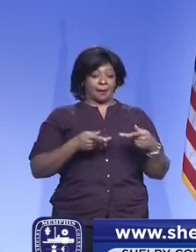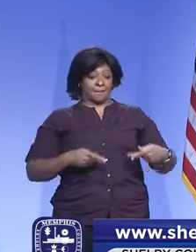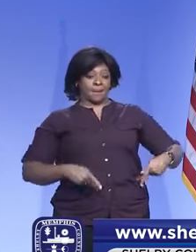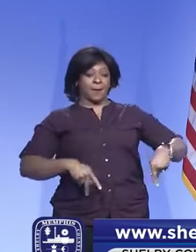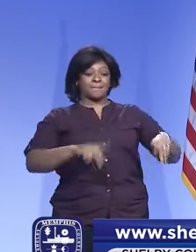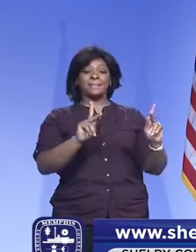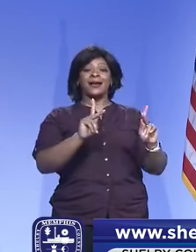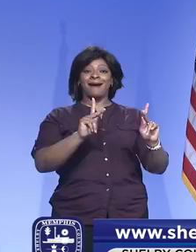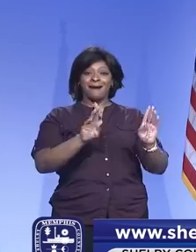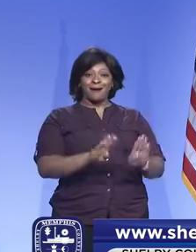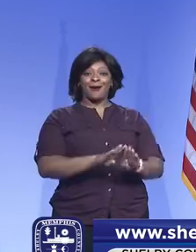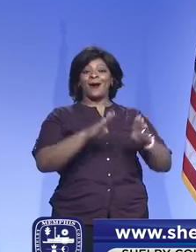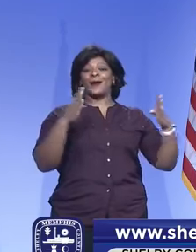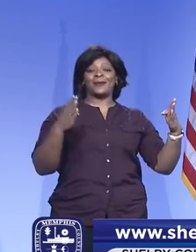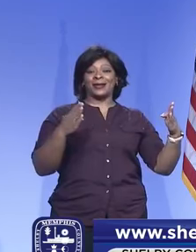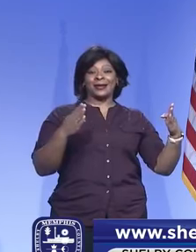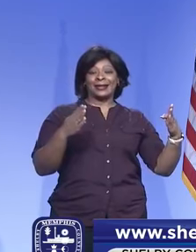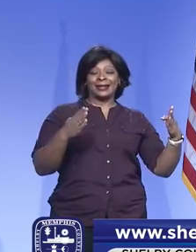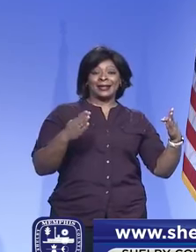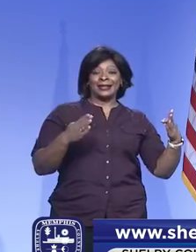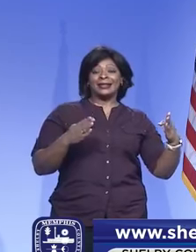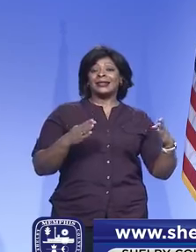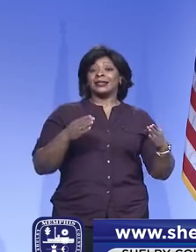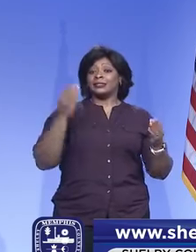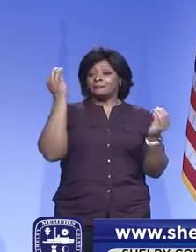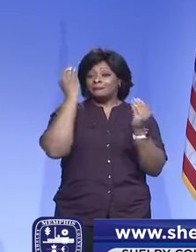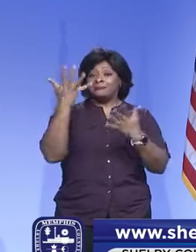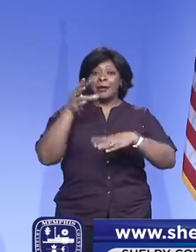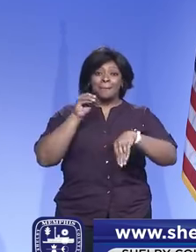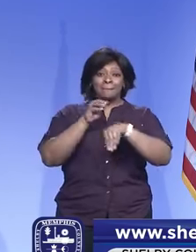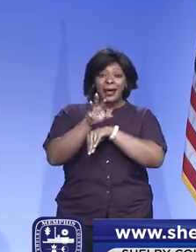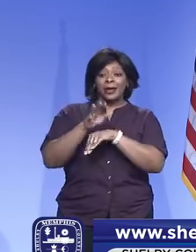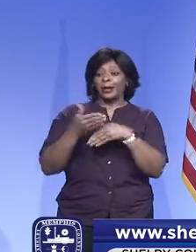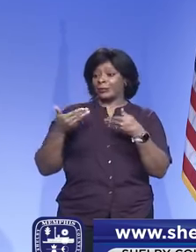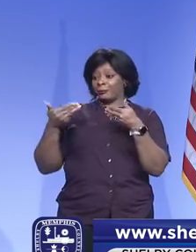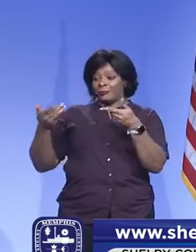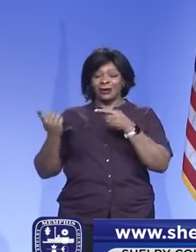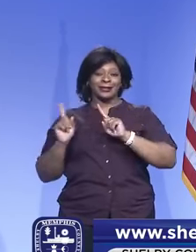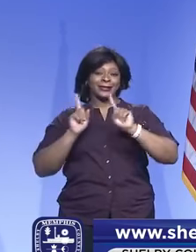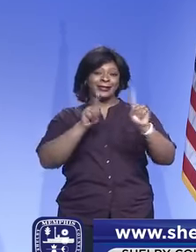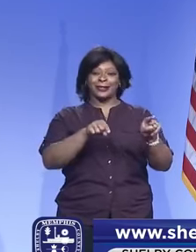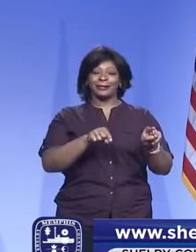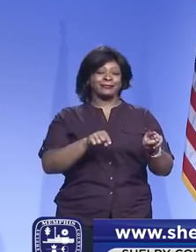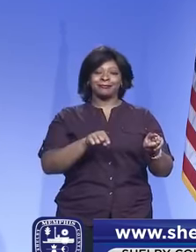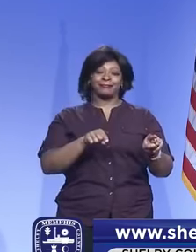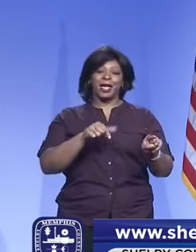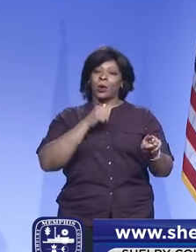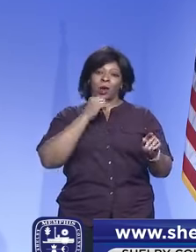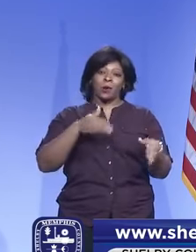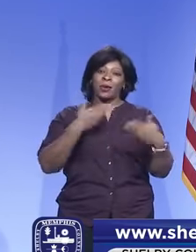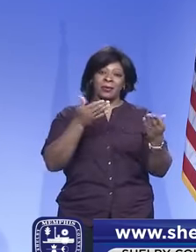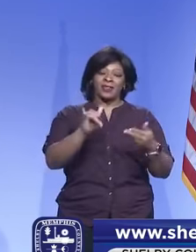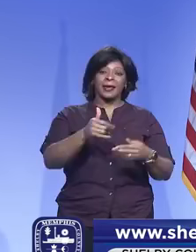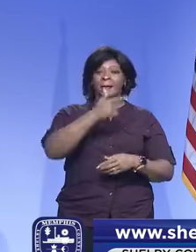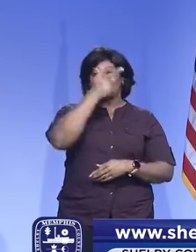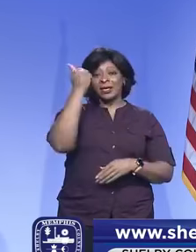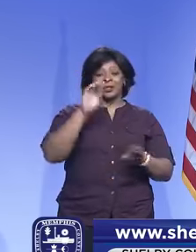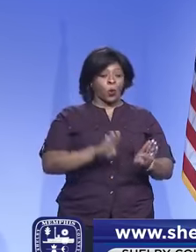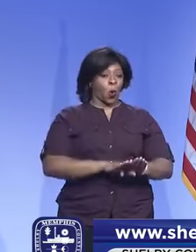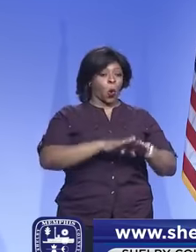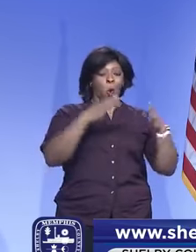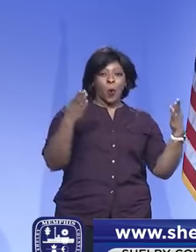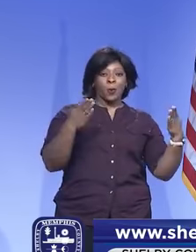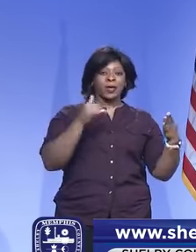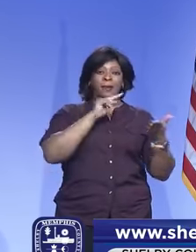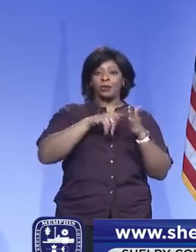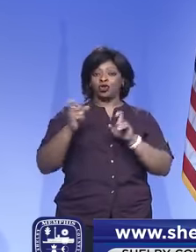permissible is not medically advisable to attend or participate. Just because it's open, you should not